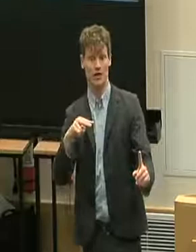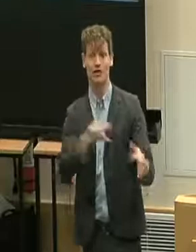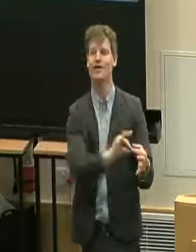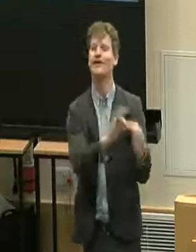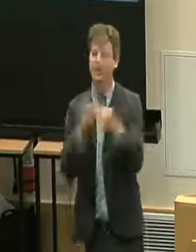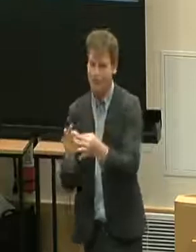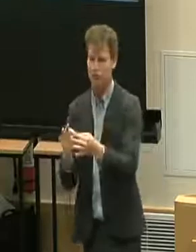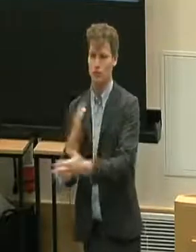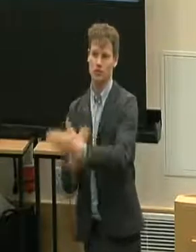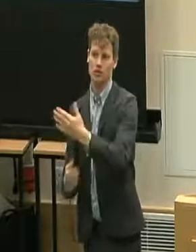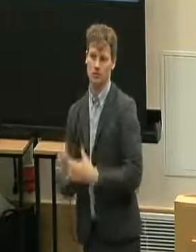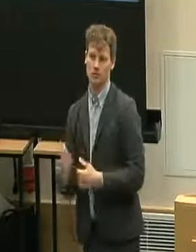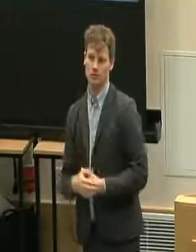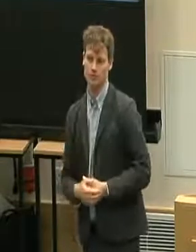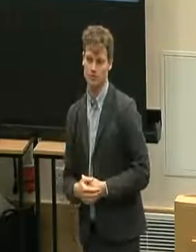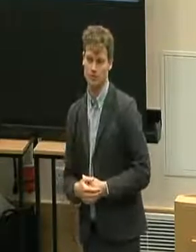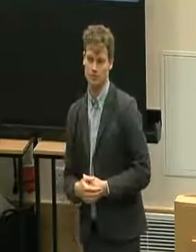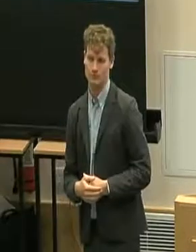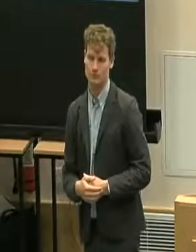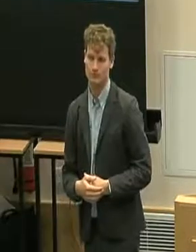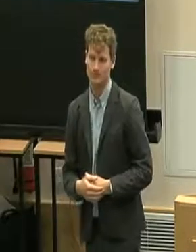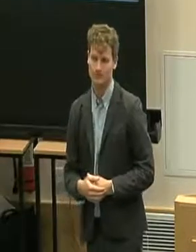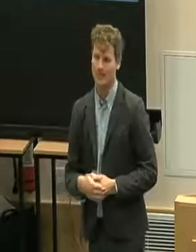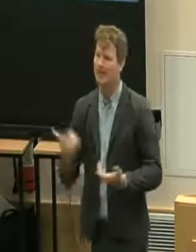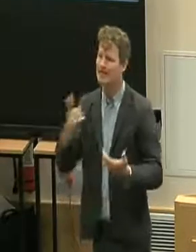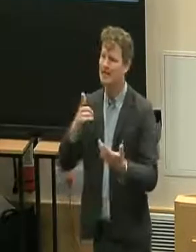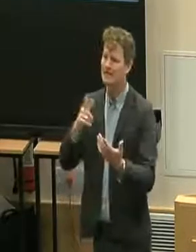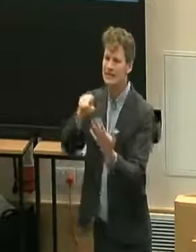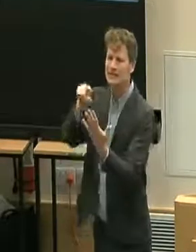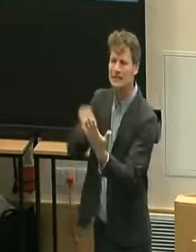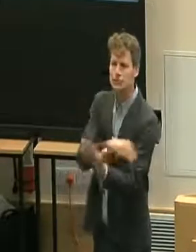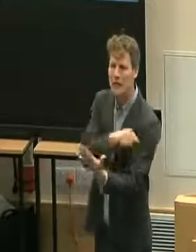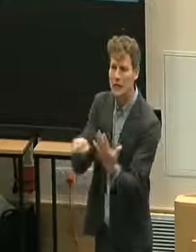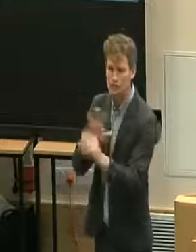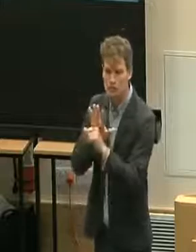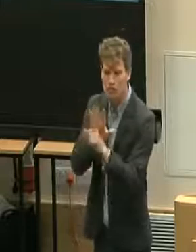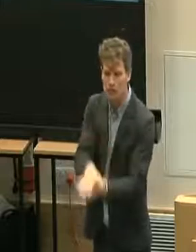Discrimination is a person's reaction to the perception that someone is